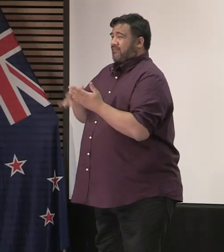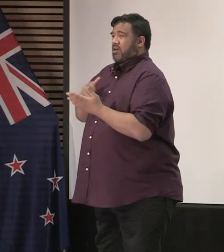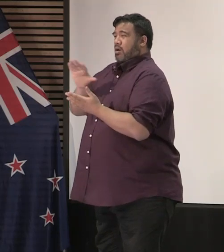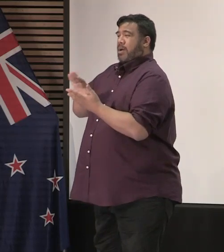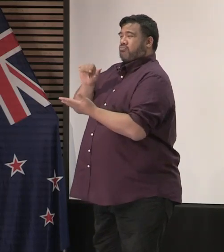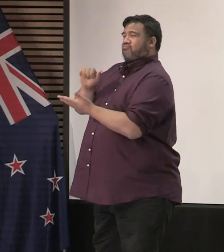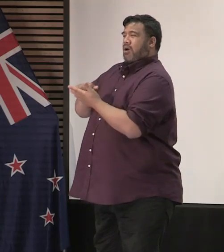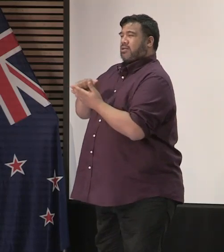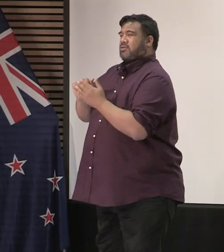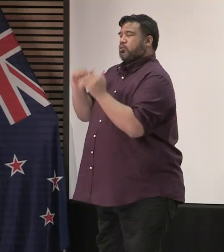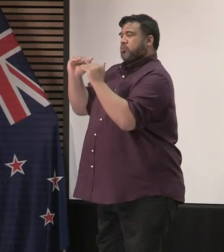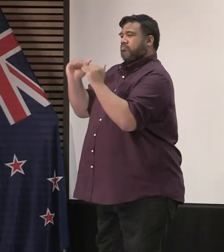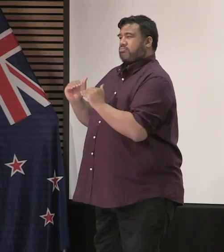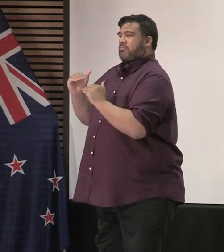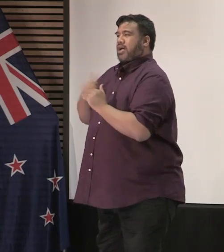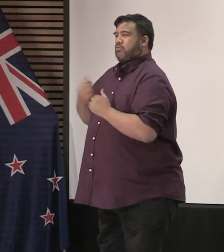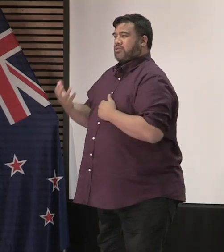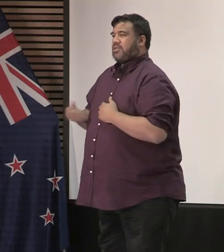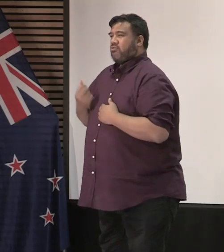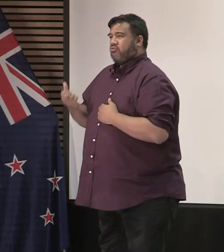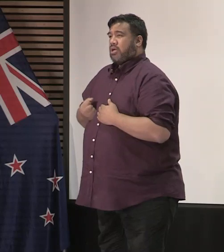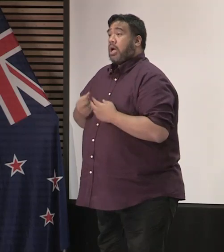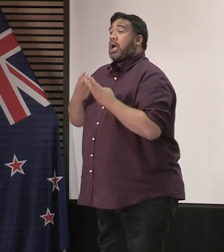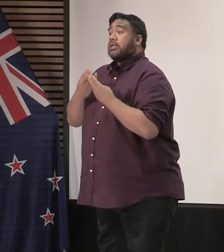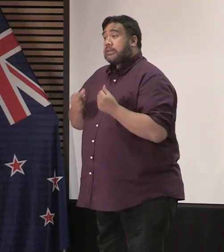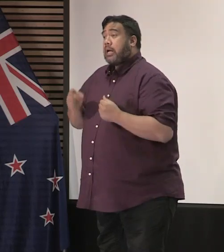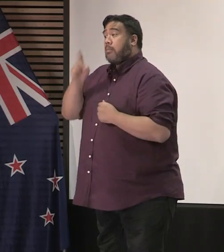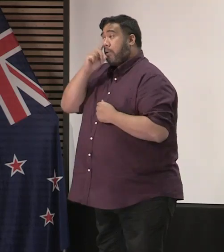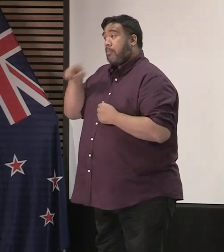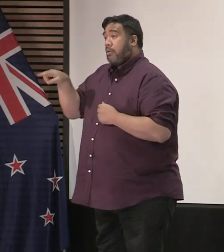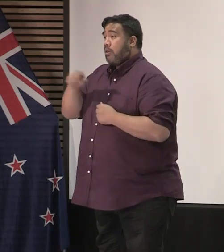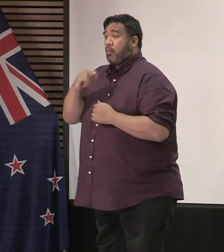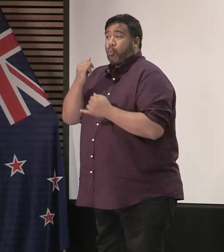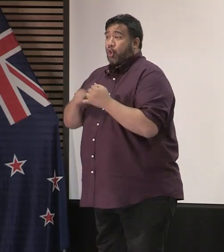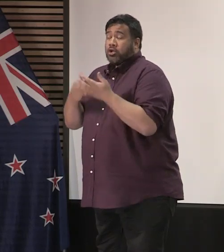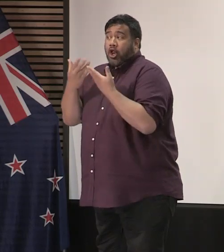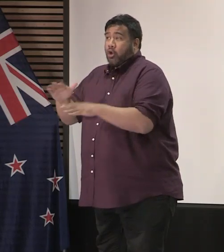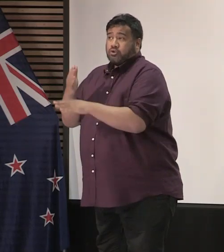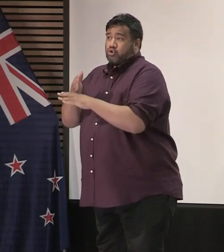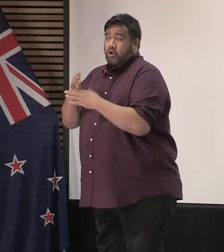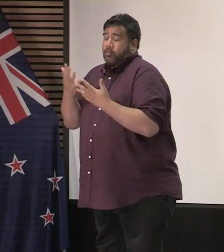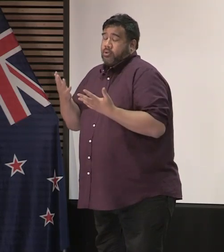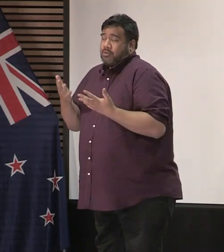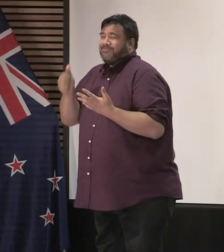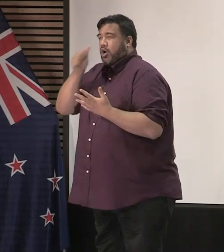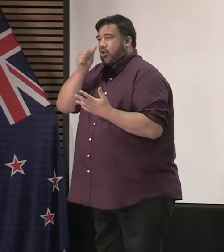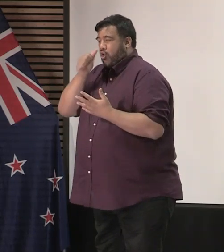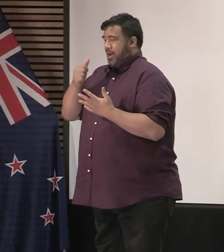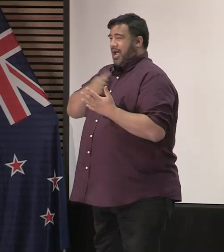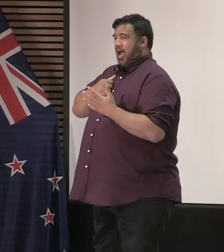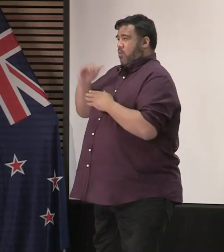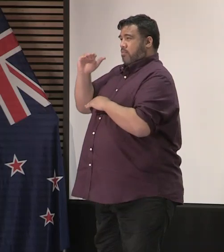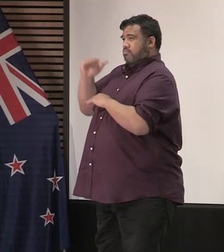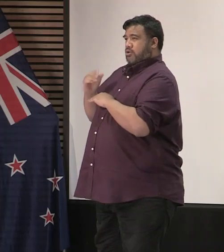was the right place. I know that some people, however, are in a position of not having work. So in many ways, this was always just going to be